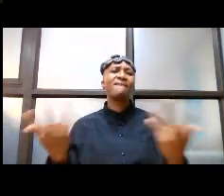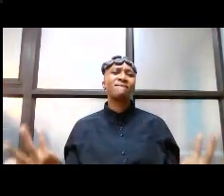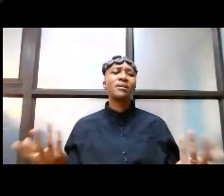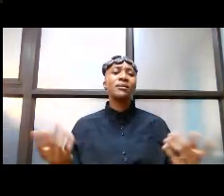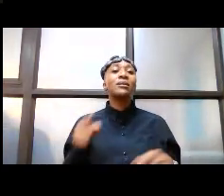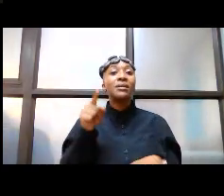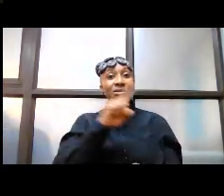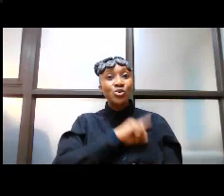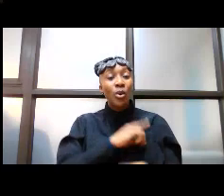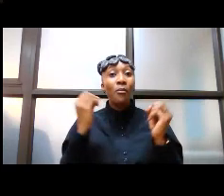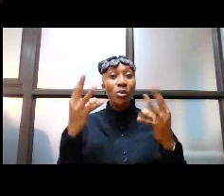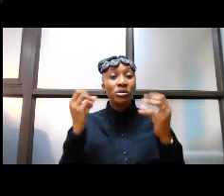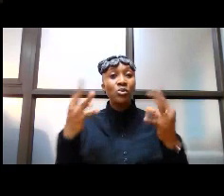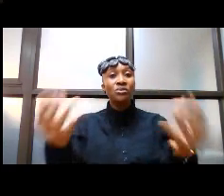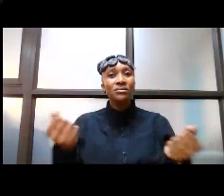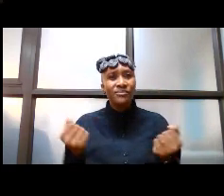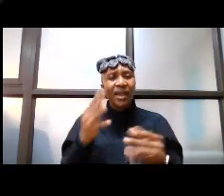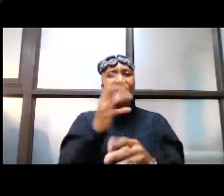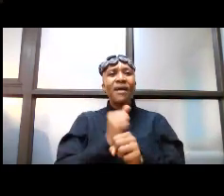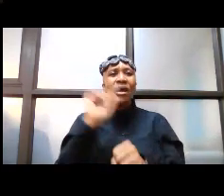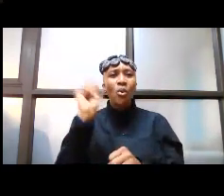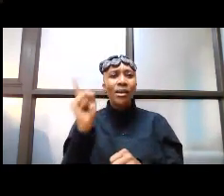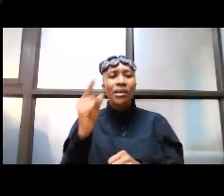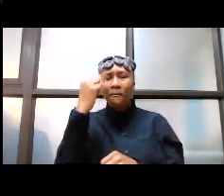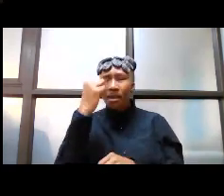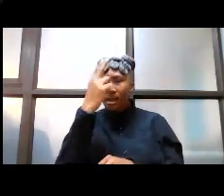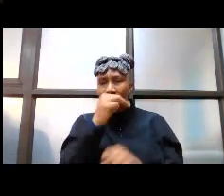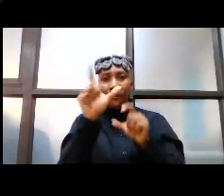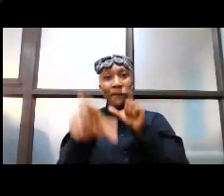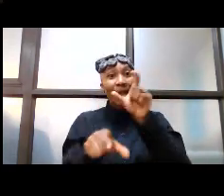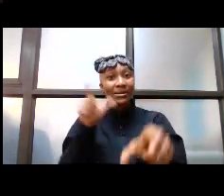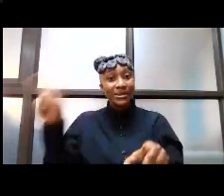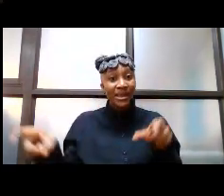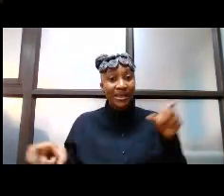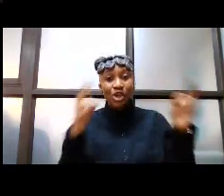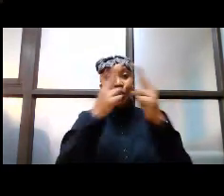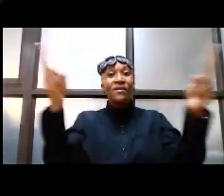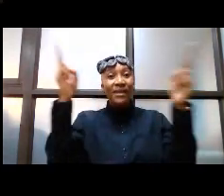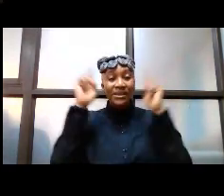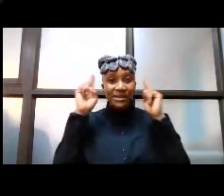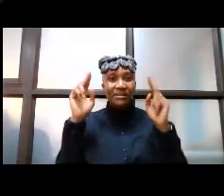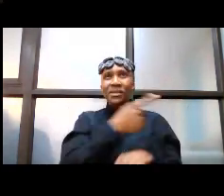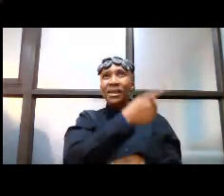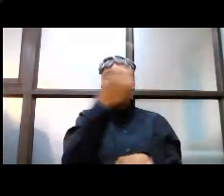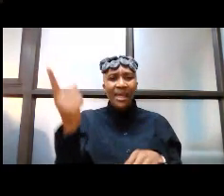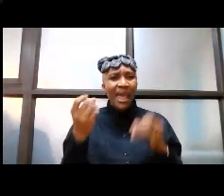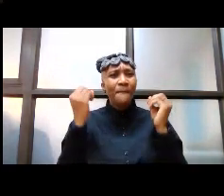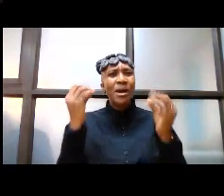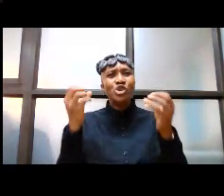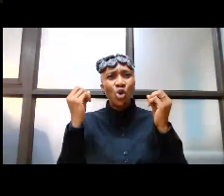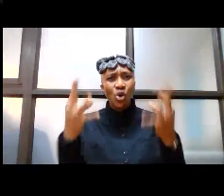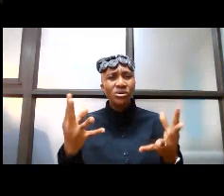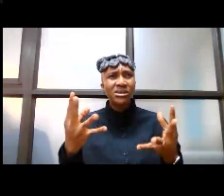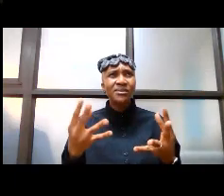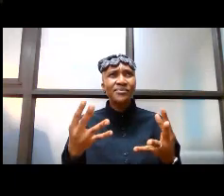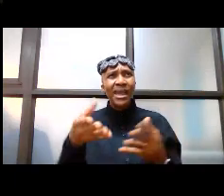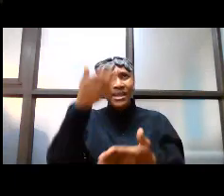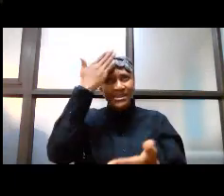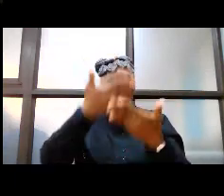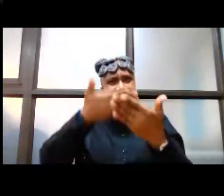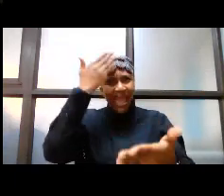you find blind and visually impaired persons at the universities, the majority of them end up doing